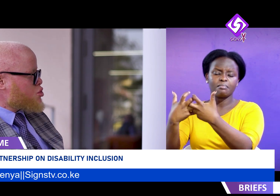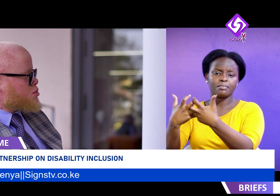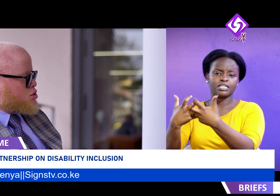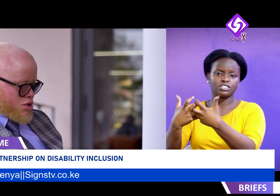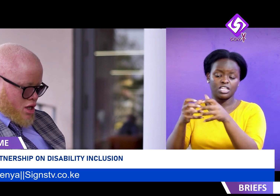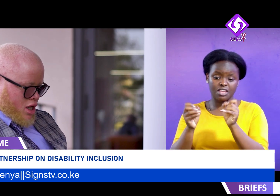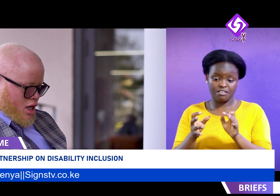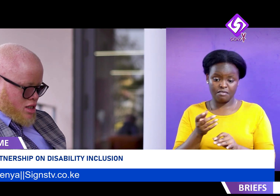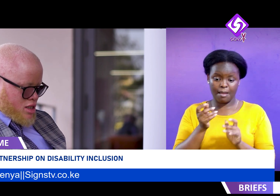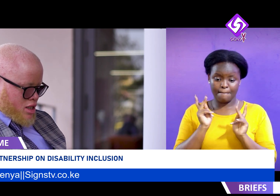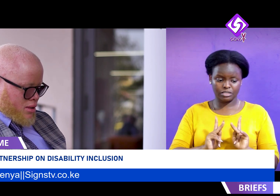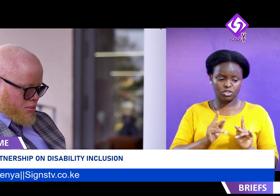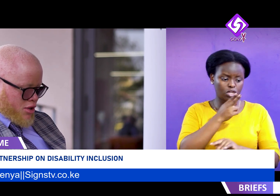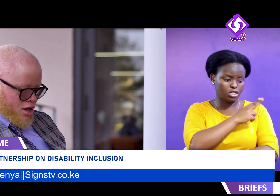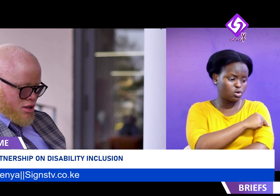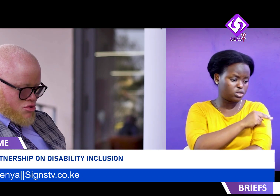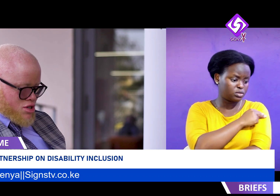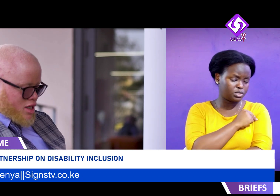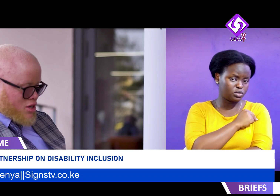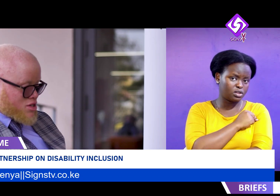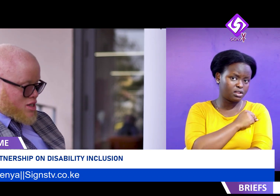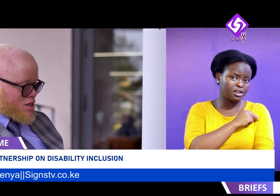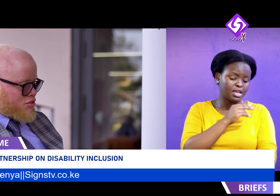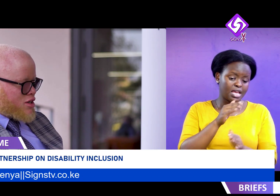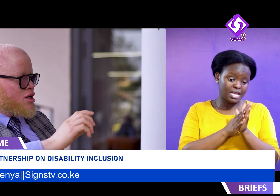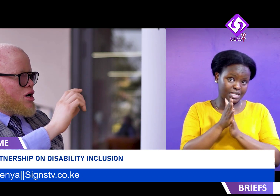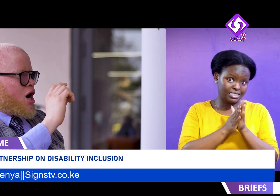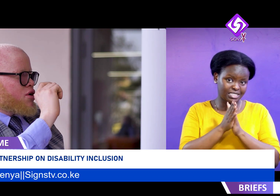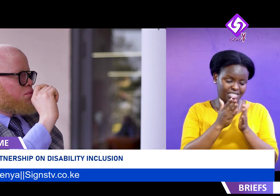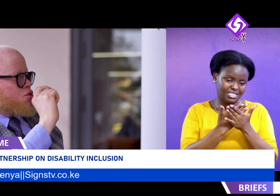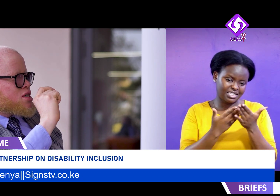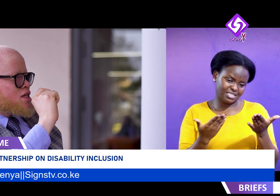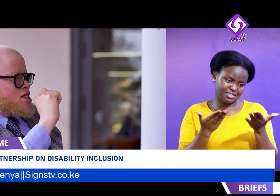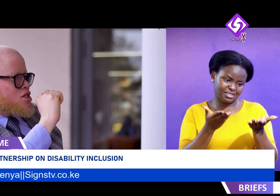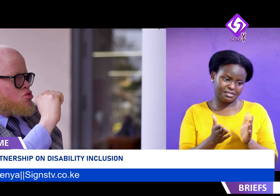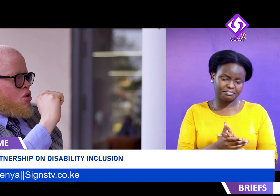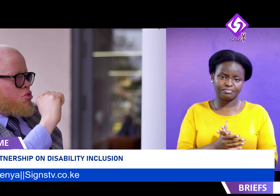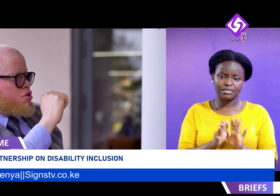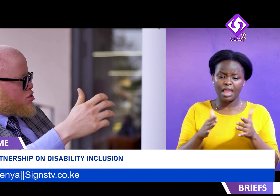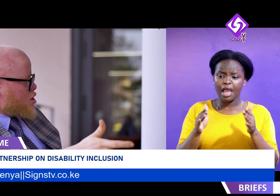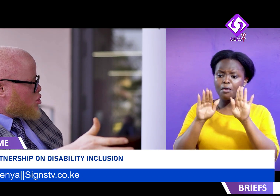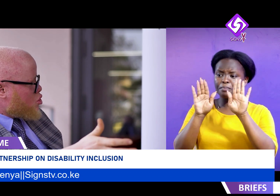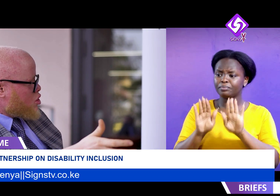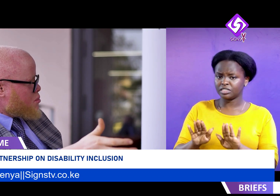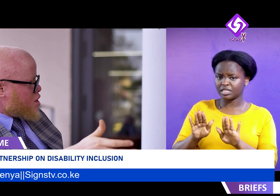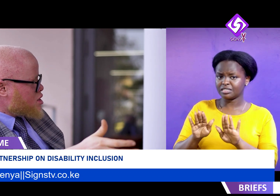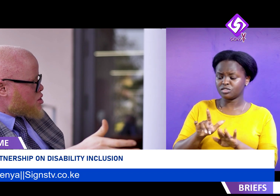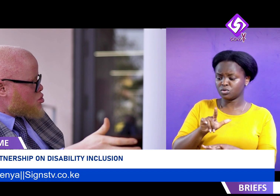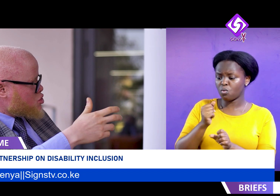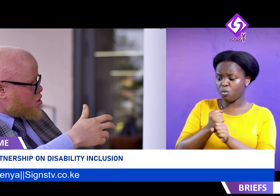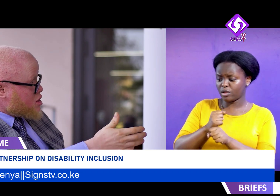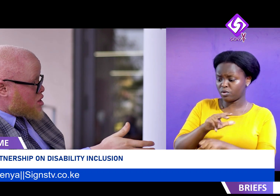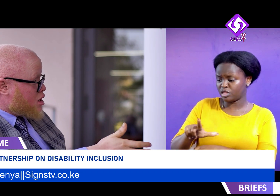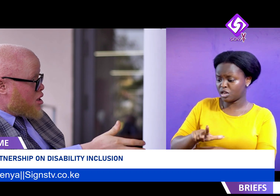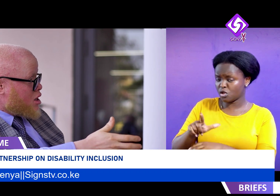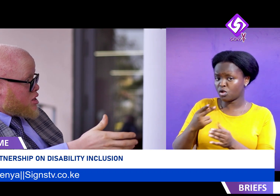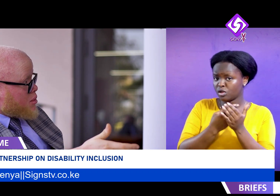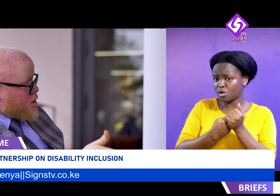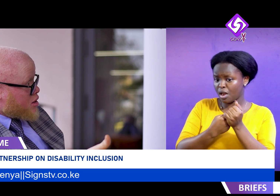is in a hospital. And interesting stuff. That how important is it to work with local collaborators to make sure